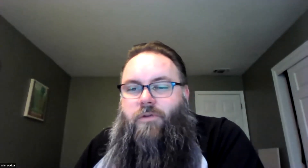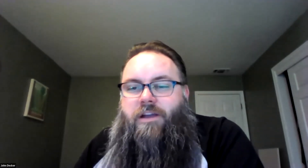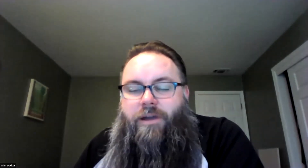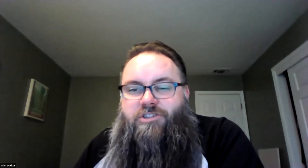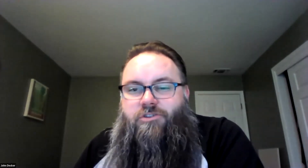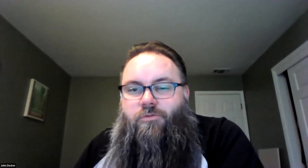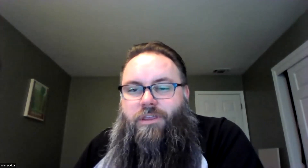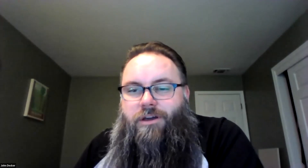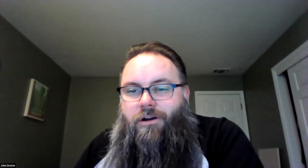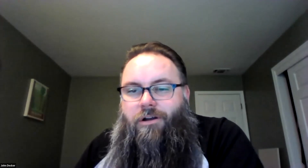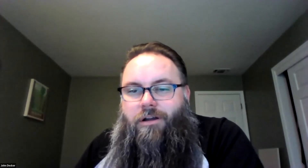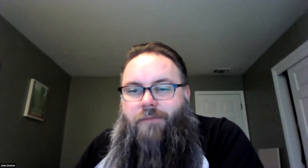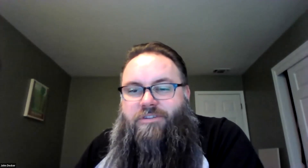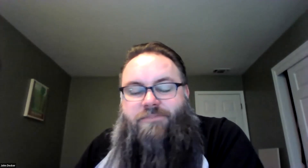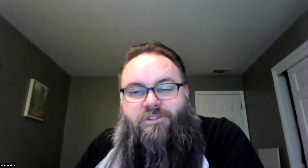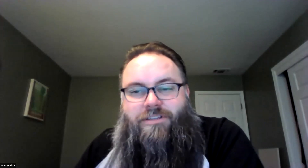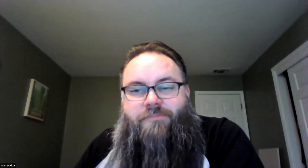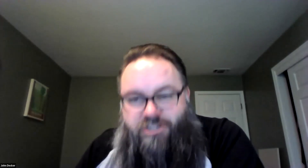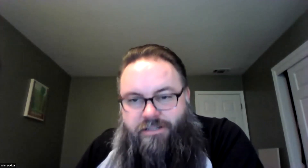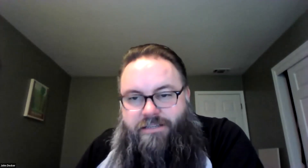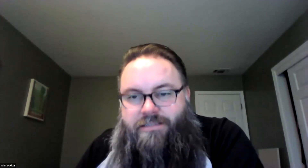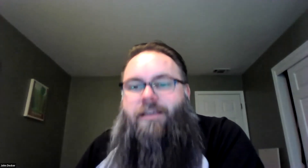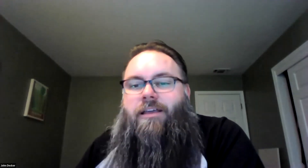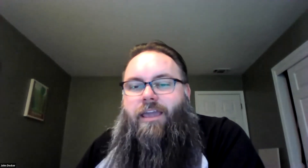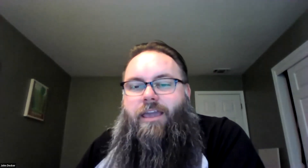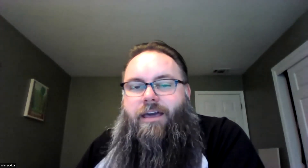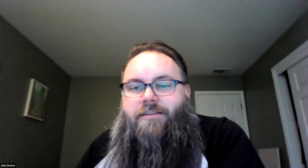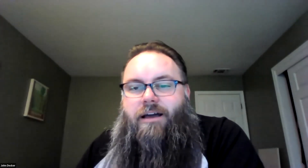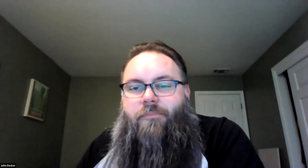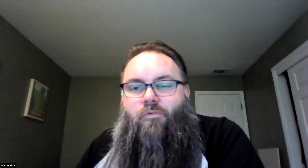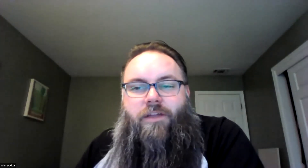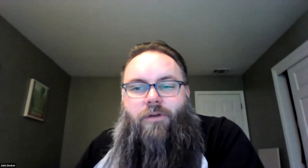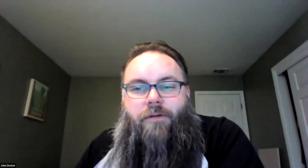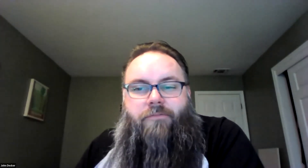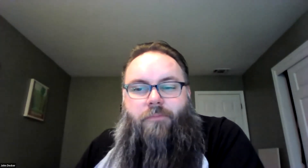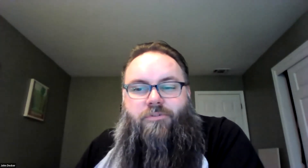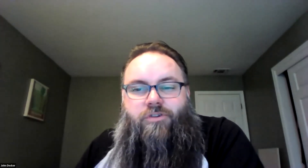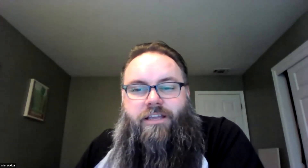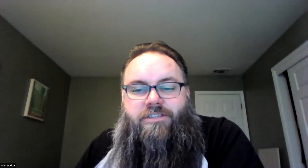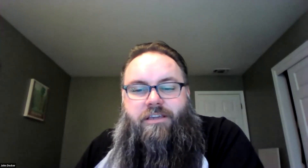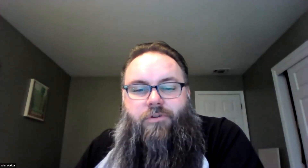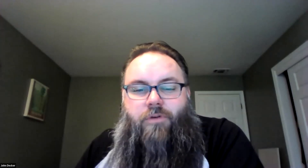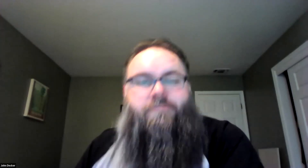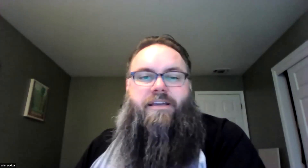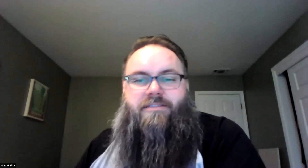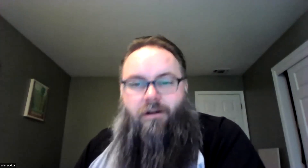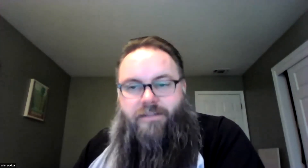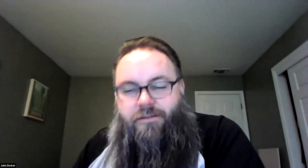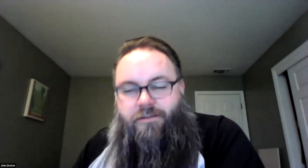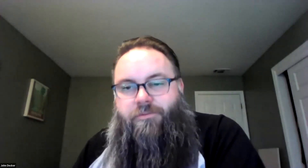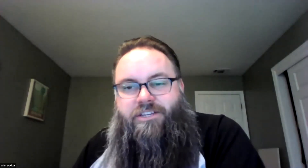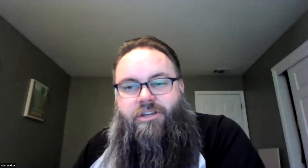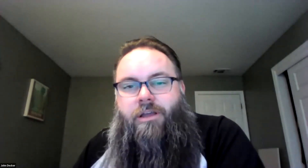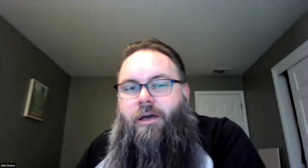We reacquaint you with our participant choice specialists and really want to have an opportunity to give you updates